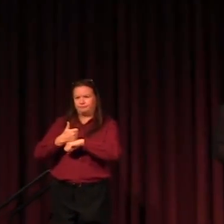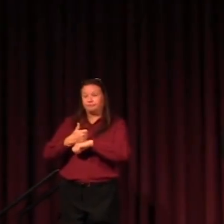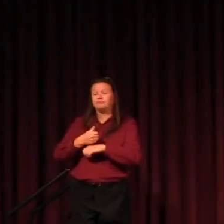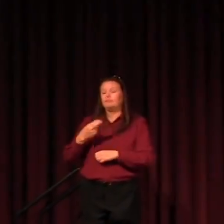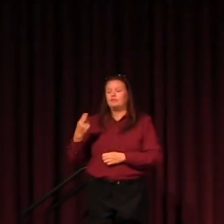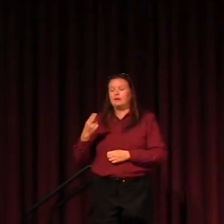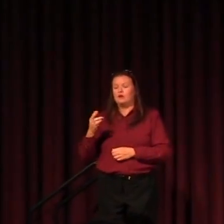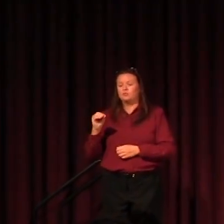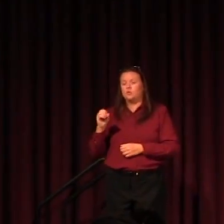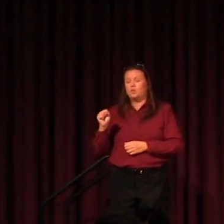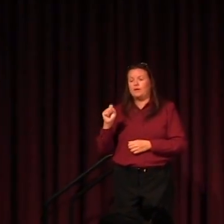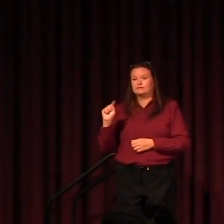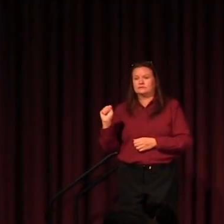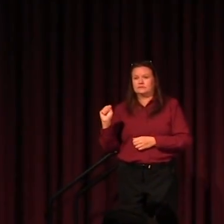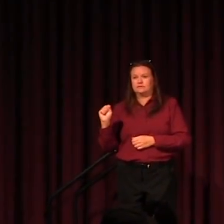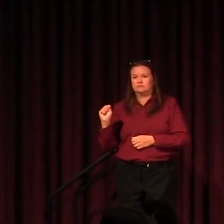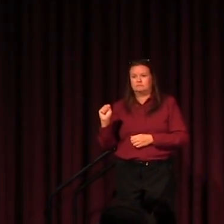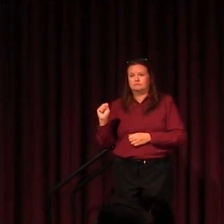hosting.